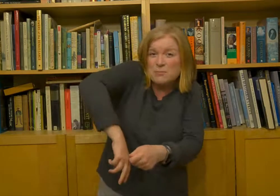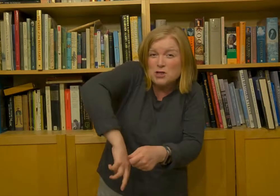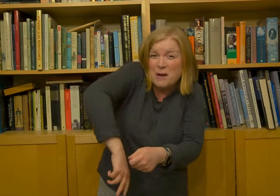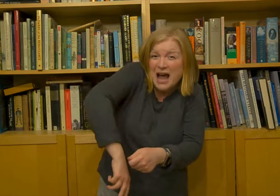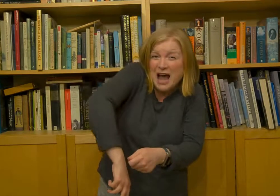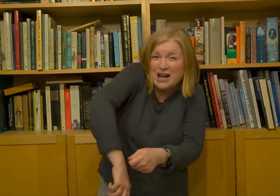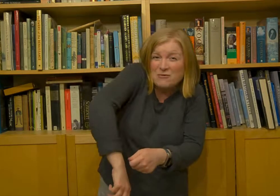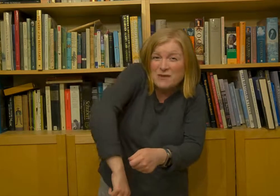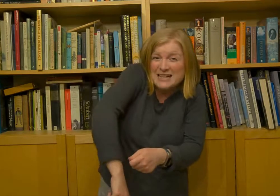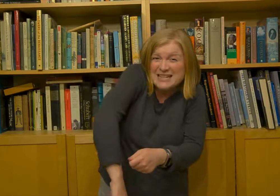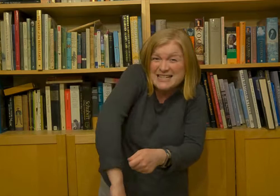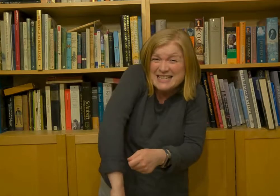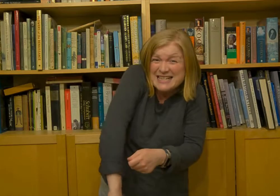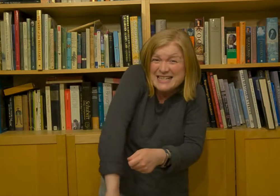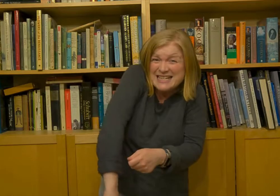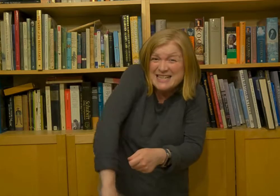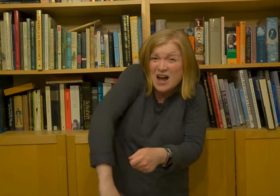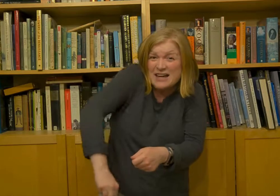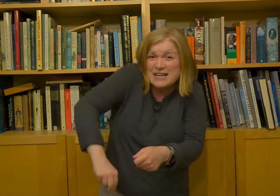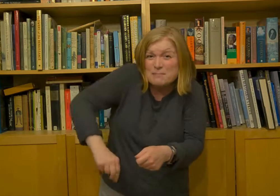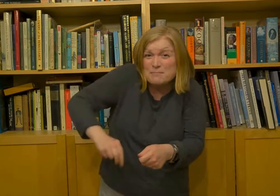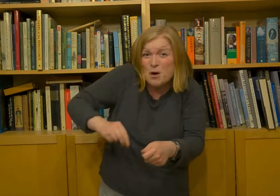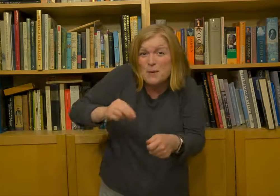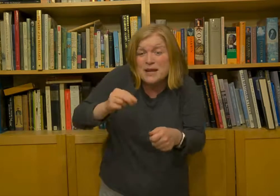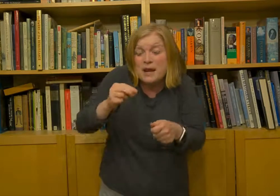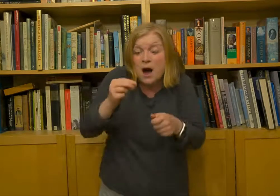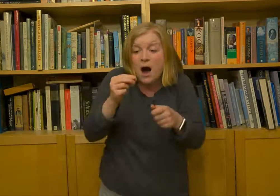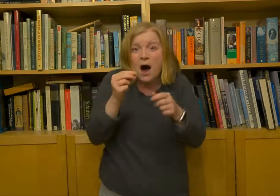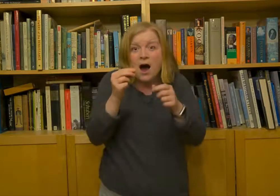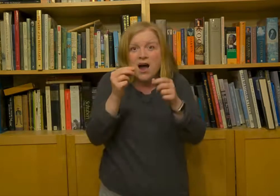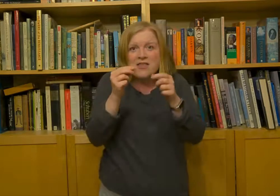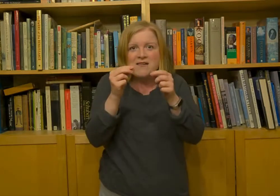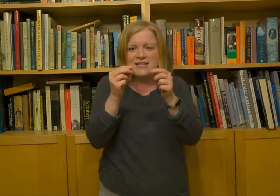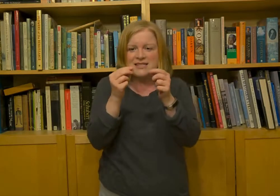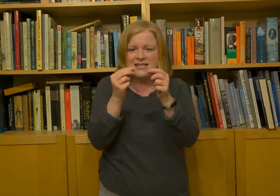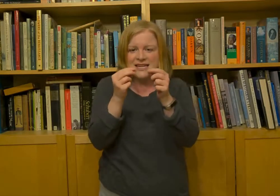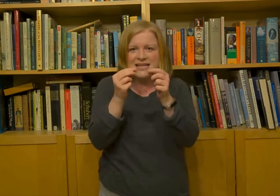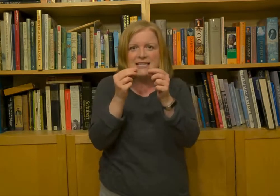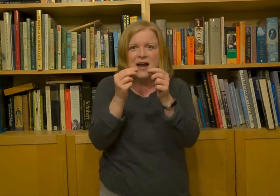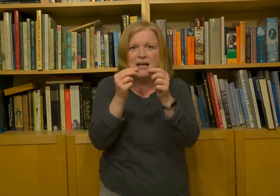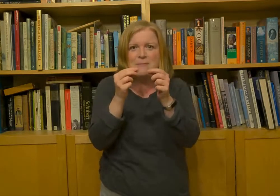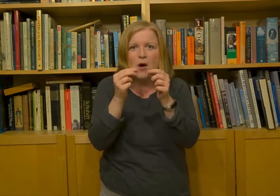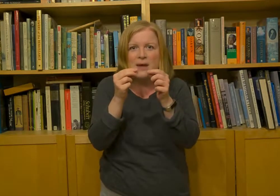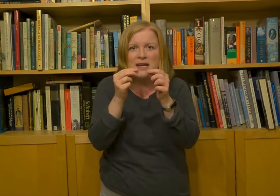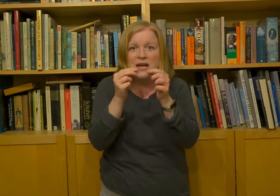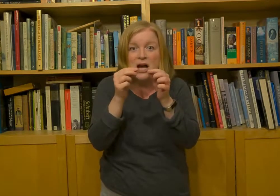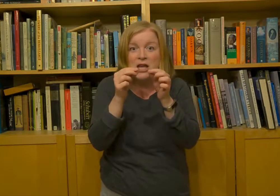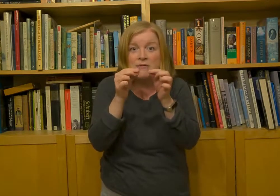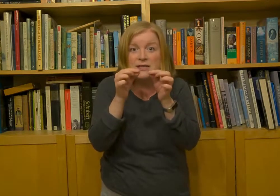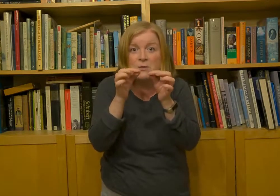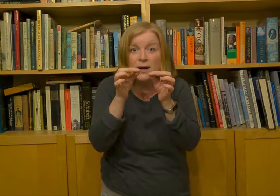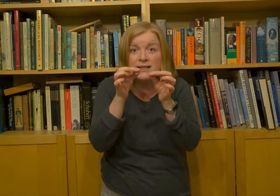bottom, I can find a teeny tiny bobbin. There it is, a teeny tiny bobbin. Are you ready to wind it